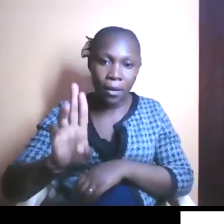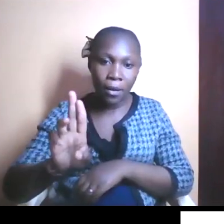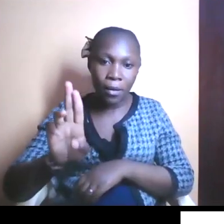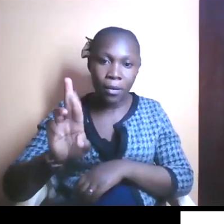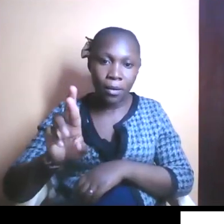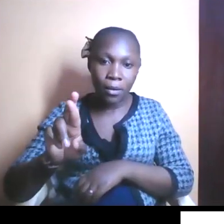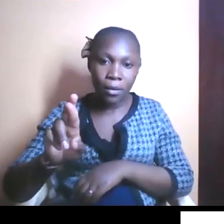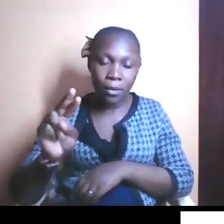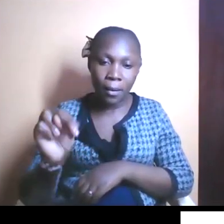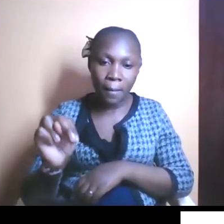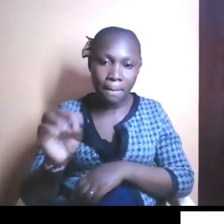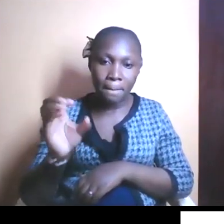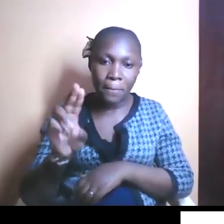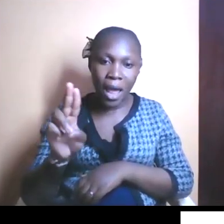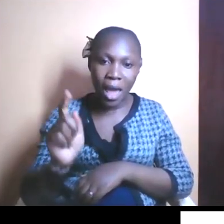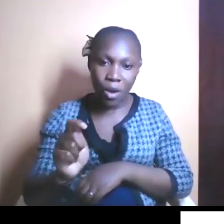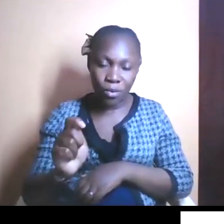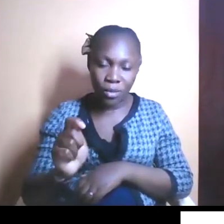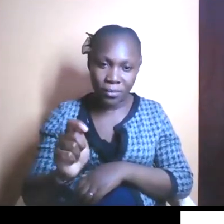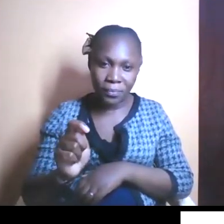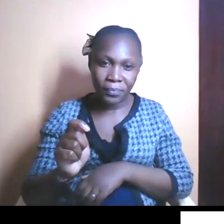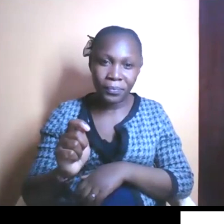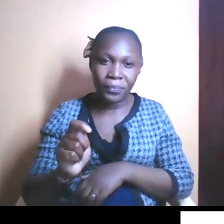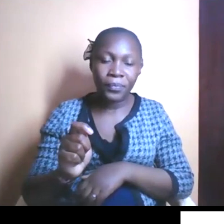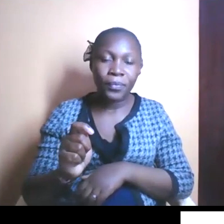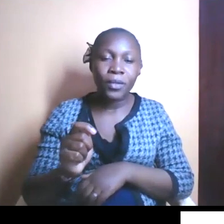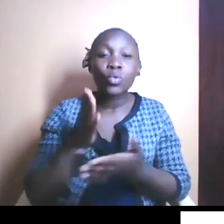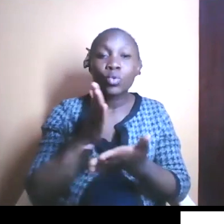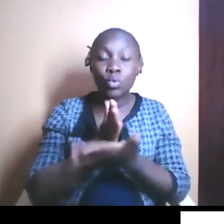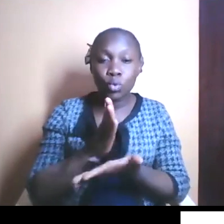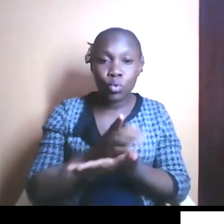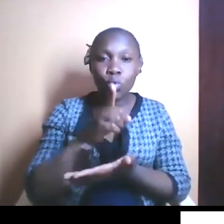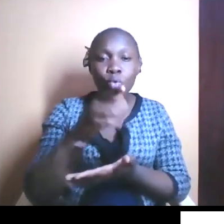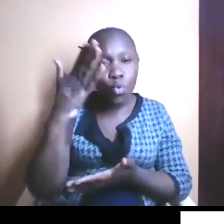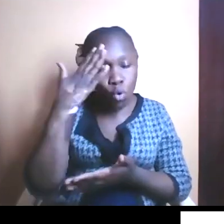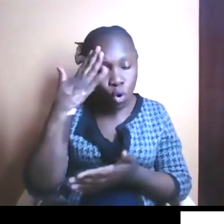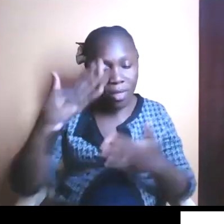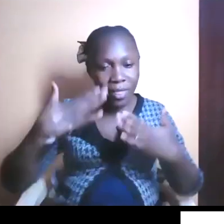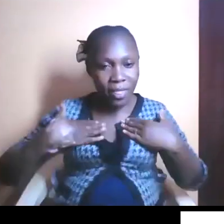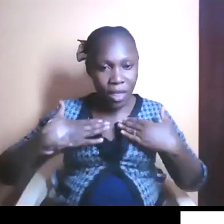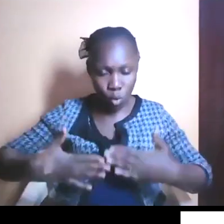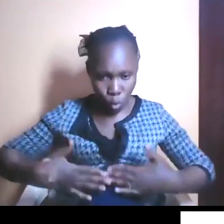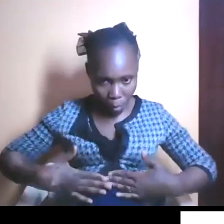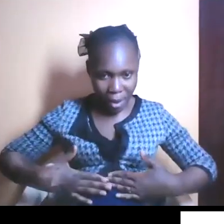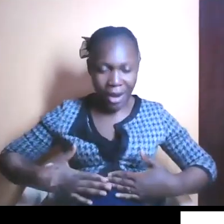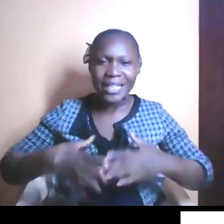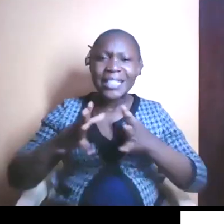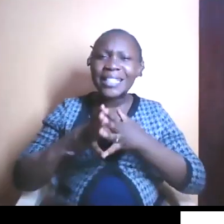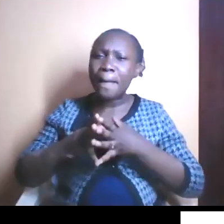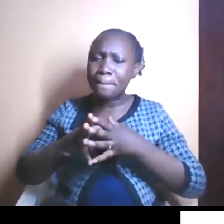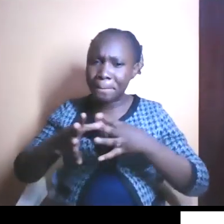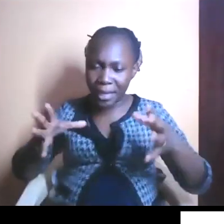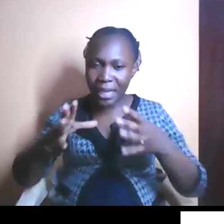would say that, of course, you know that your human capital is the greatest asset. Everything else is